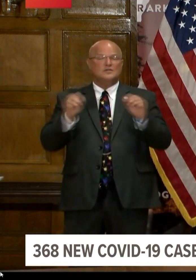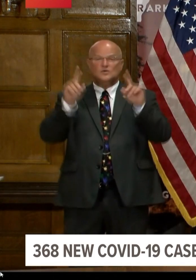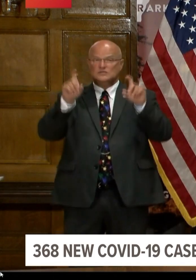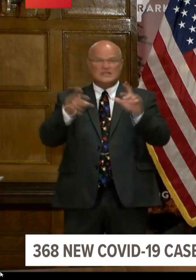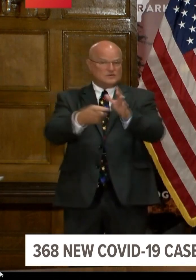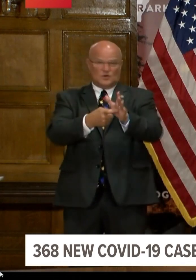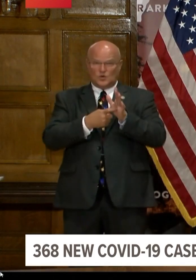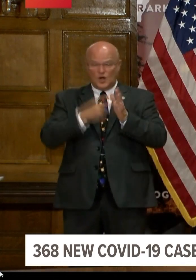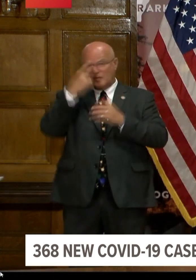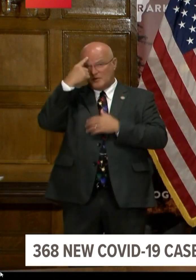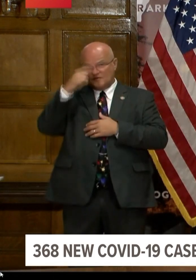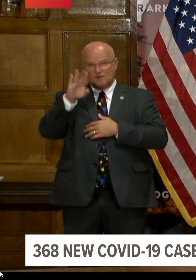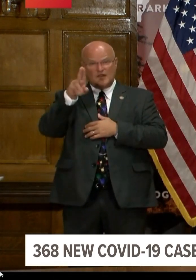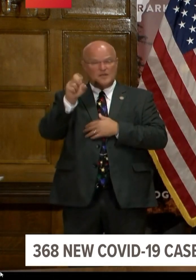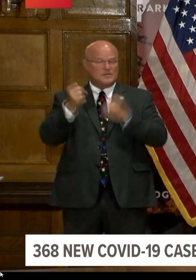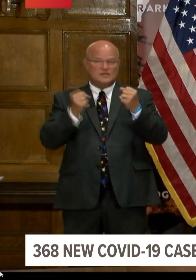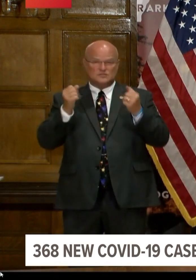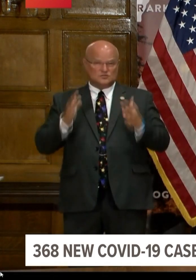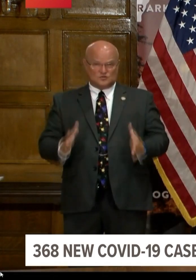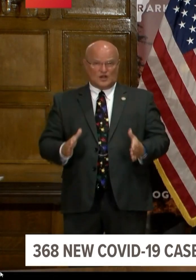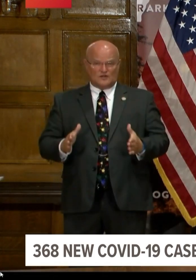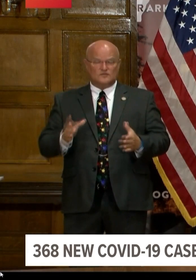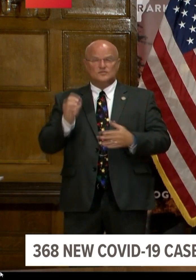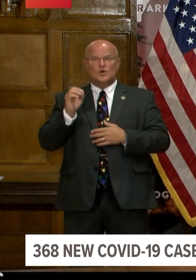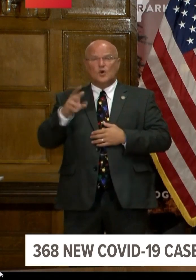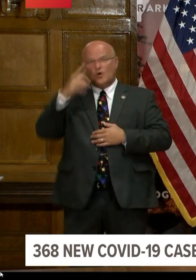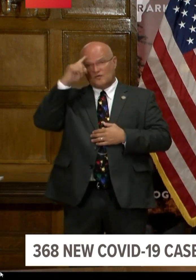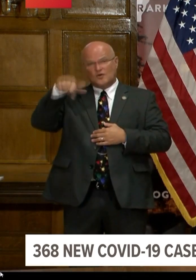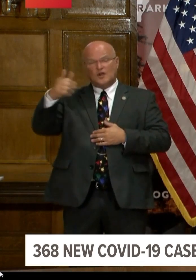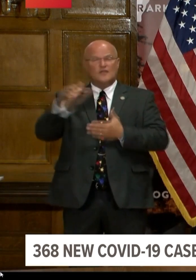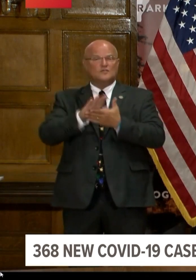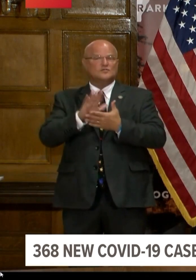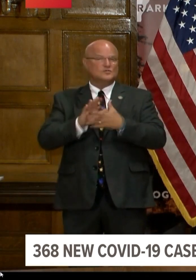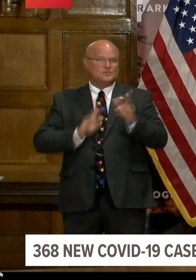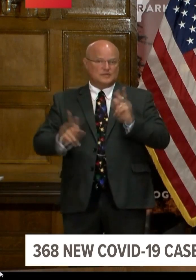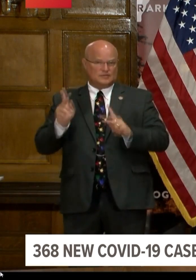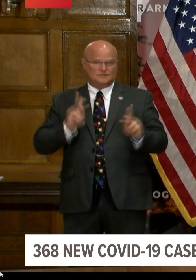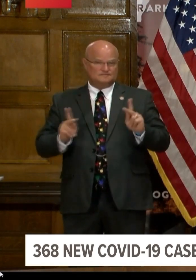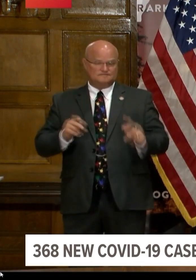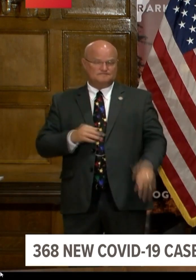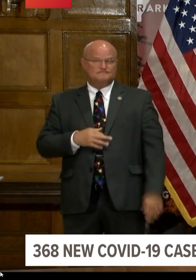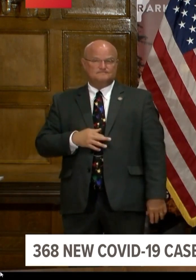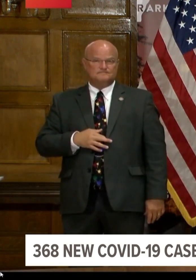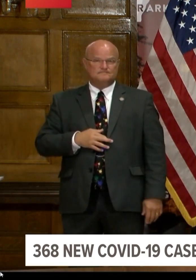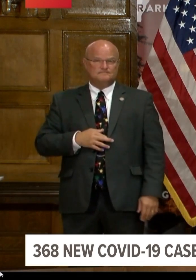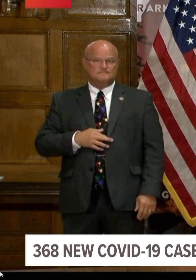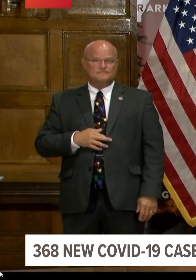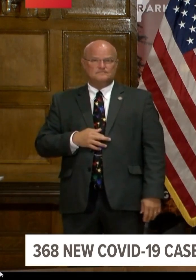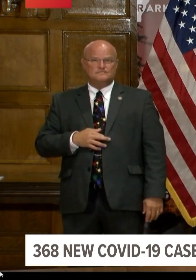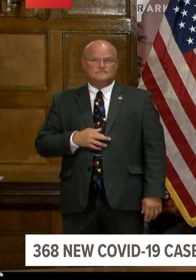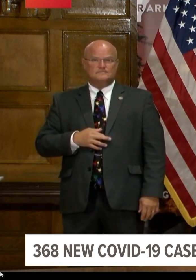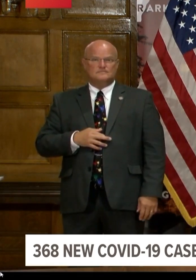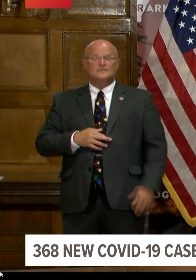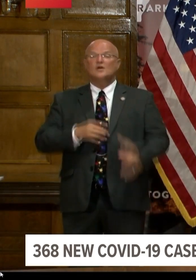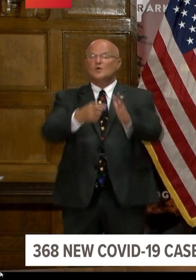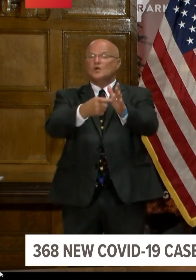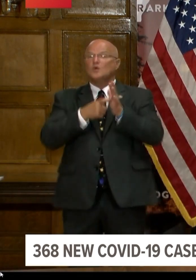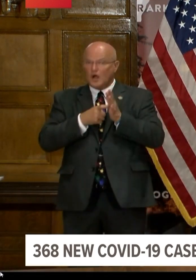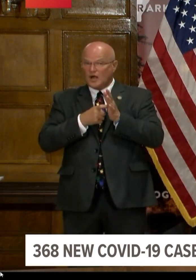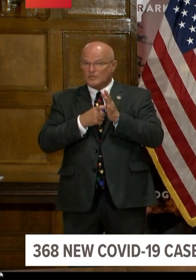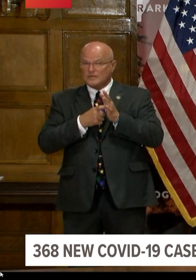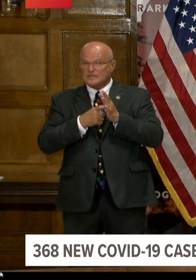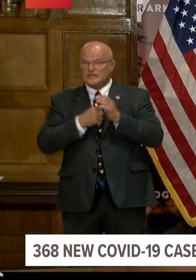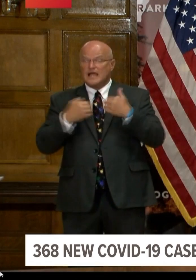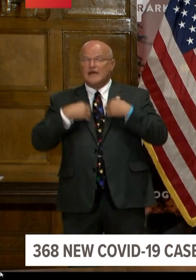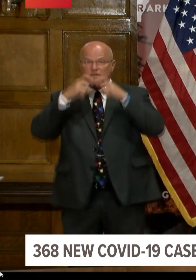testing requirement for bus drivers or for other school personnel. There is a requirement to wear a mask. Yes,